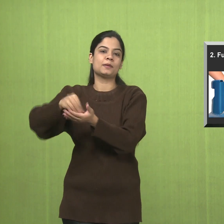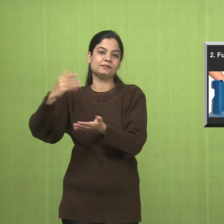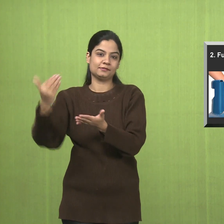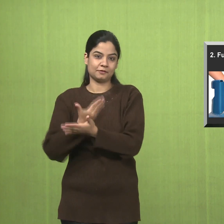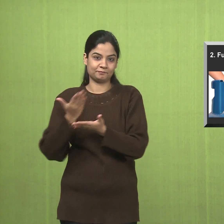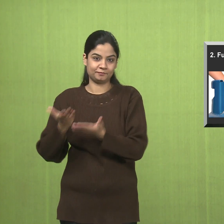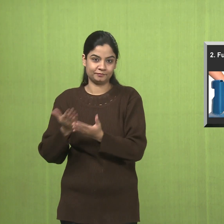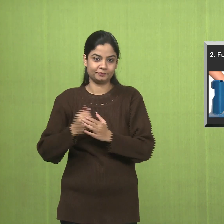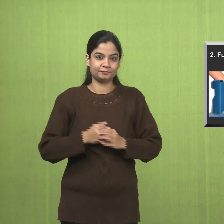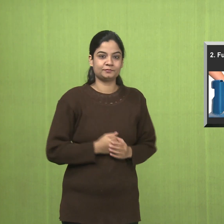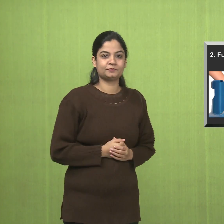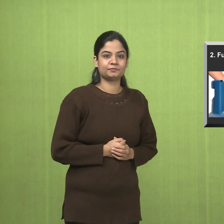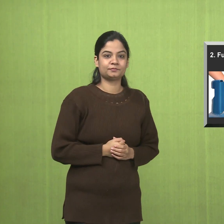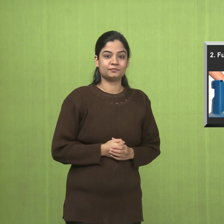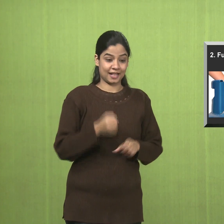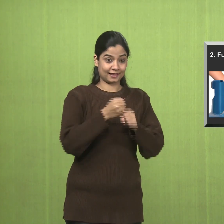ISI marked cooking stoves.